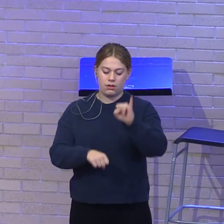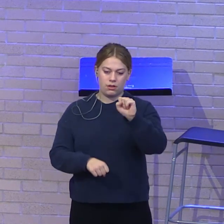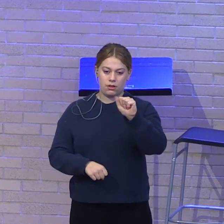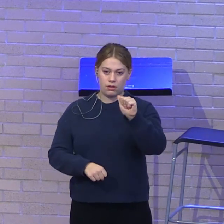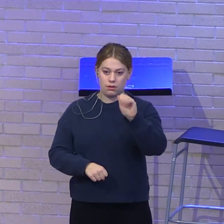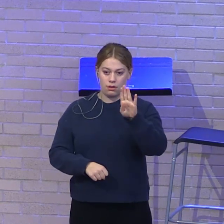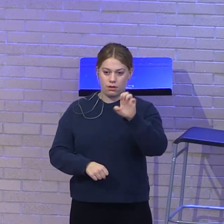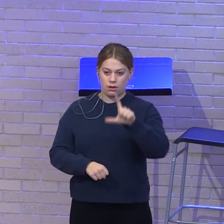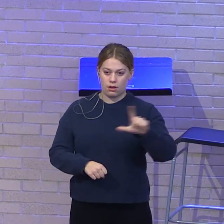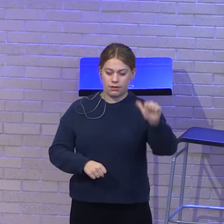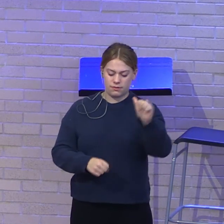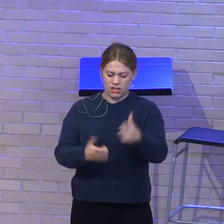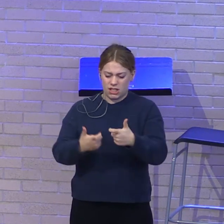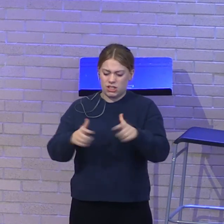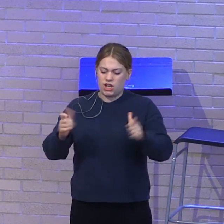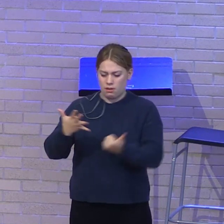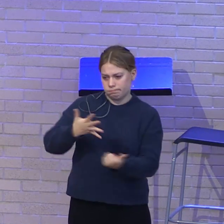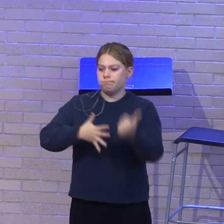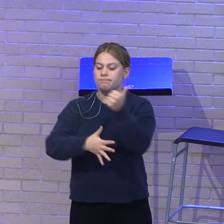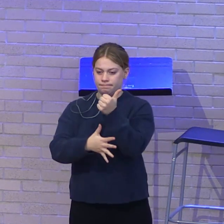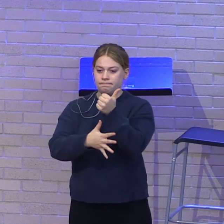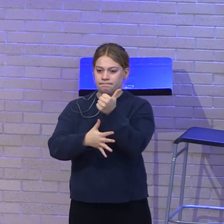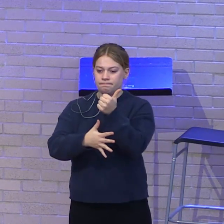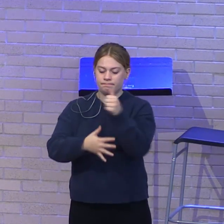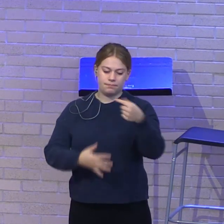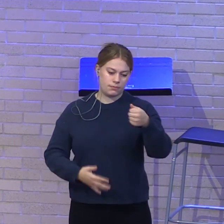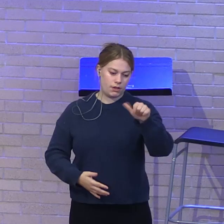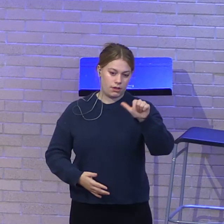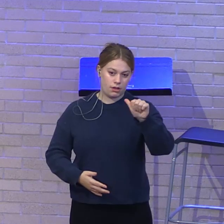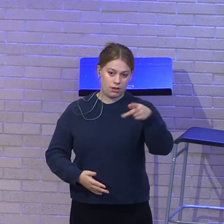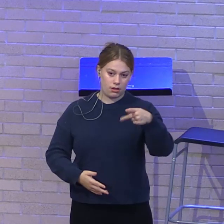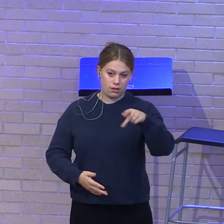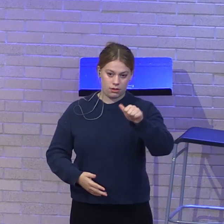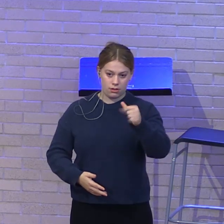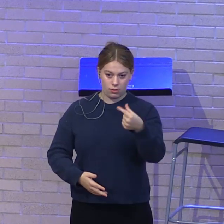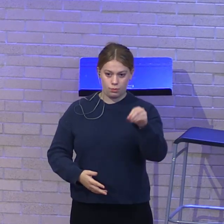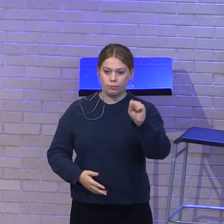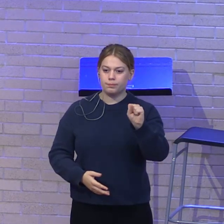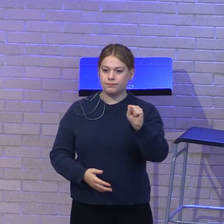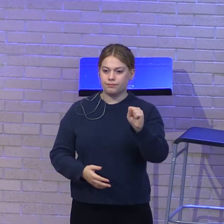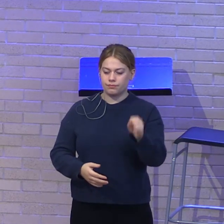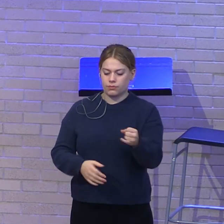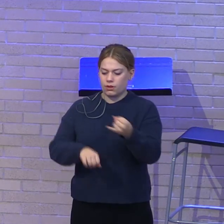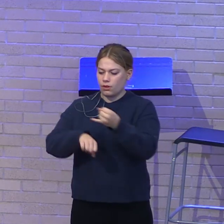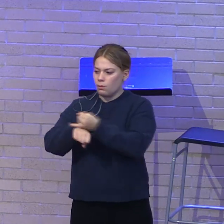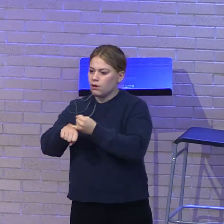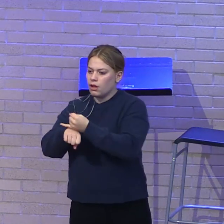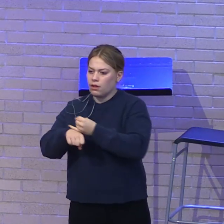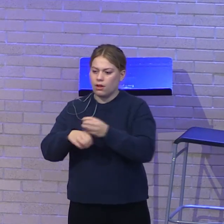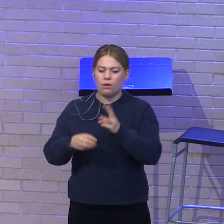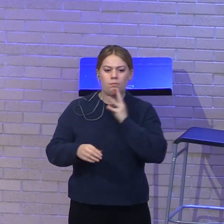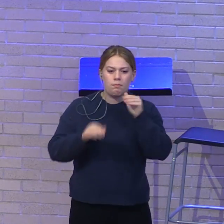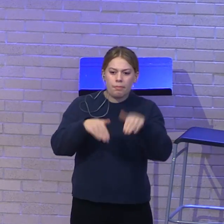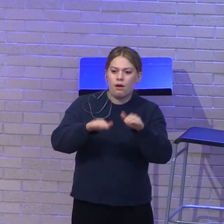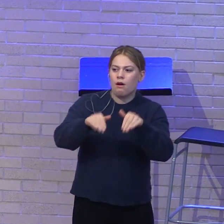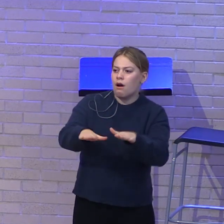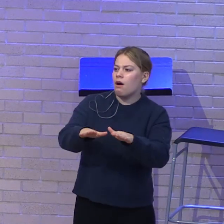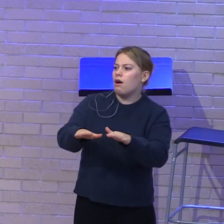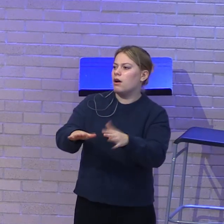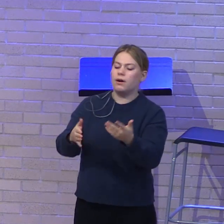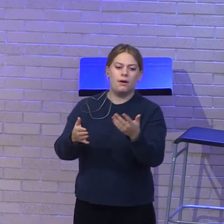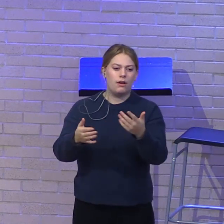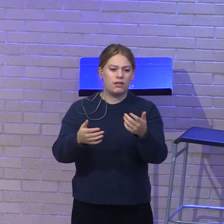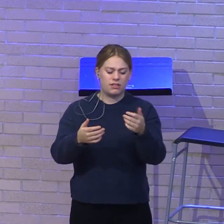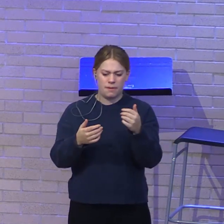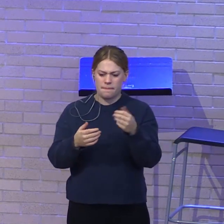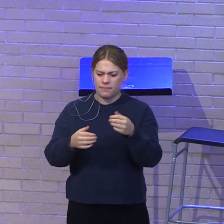Galapagos. And everything from the ocean to the beaches were covered in marine iguanas, huge sea